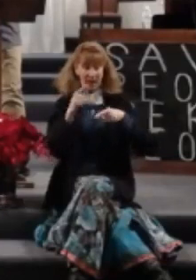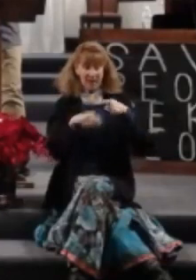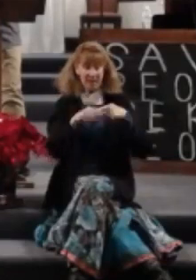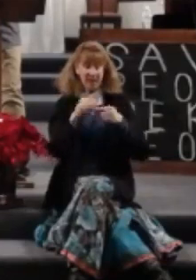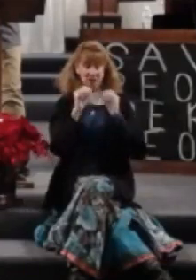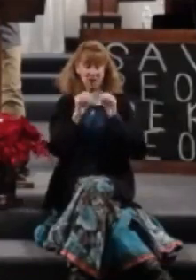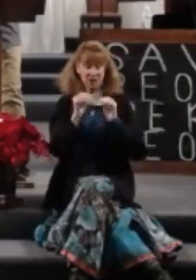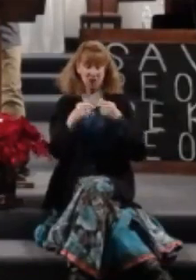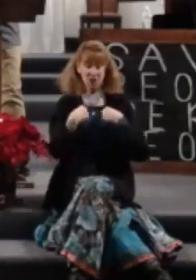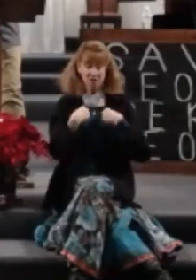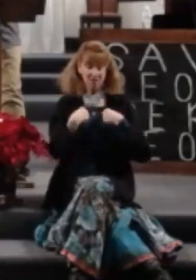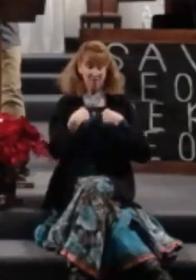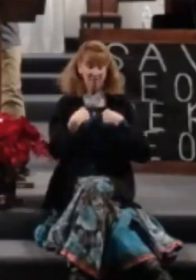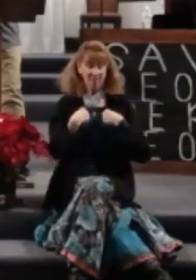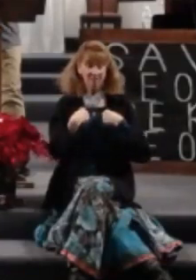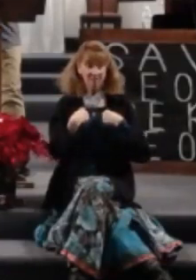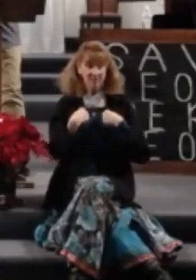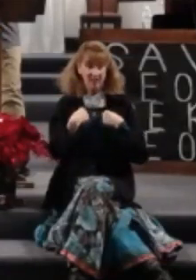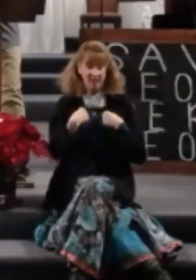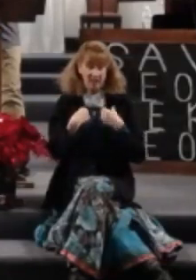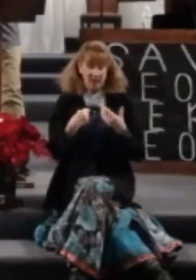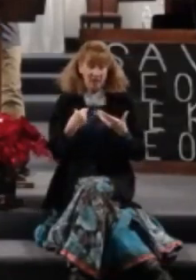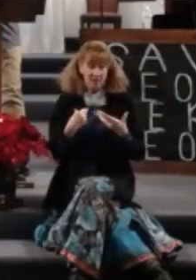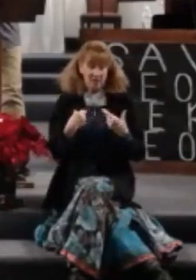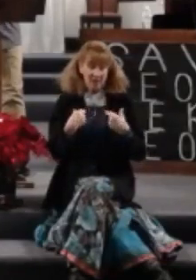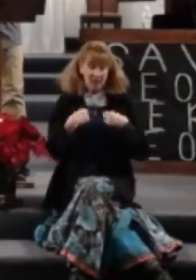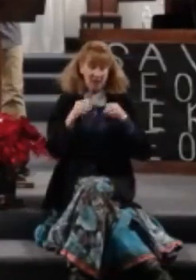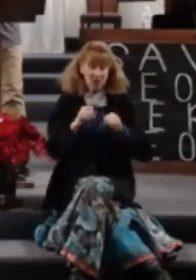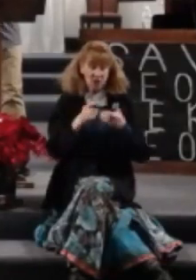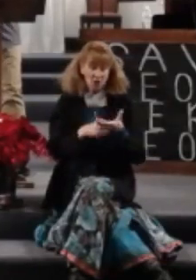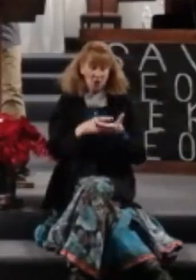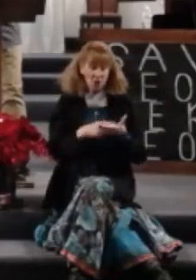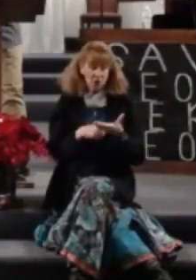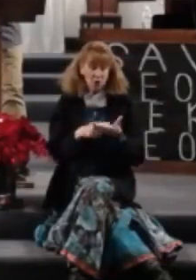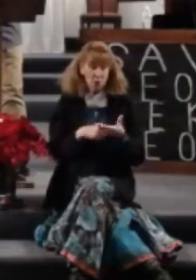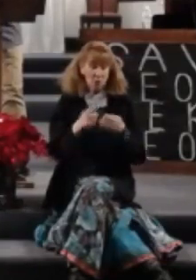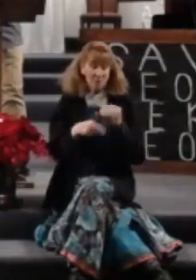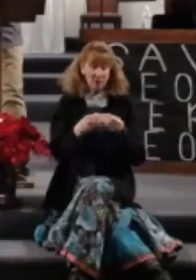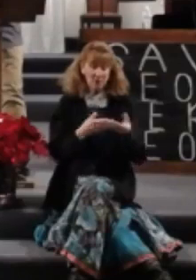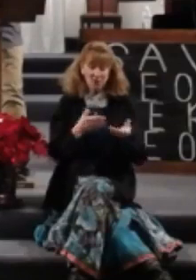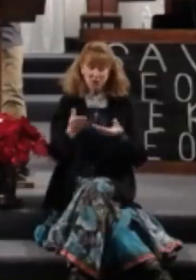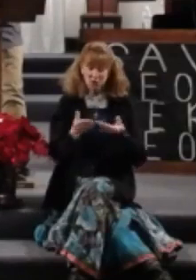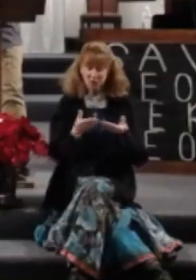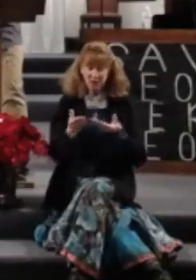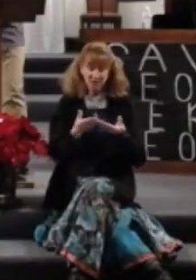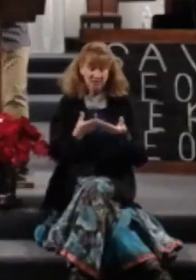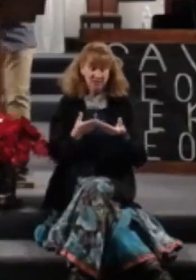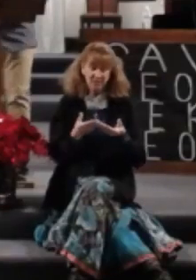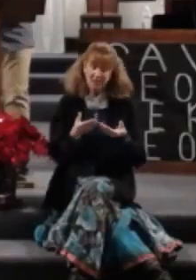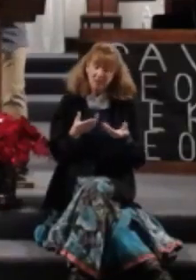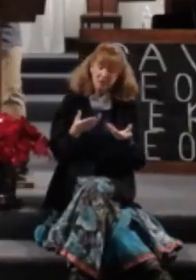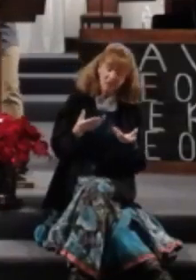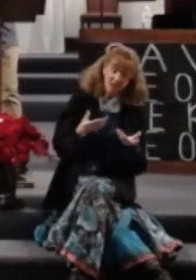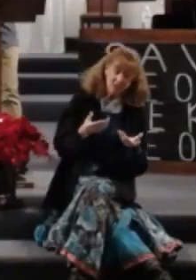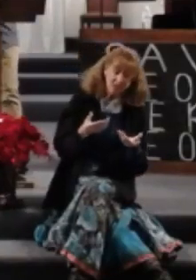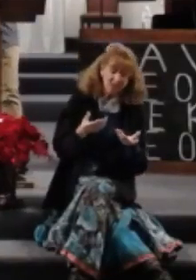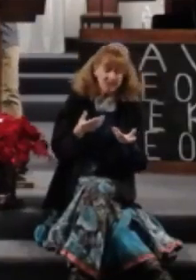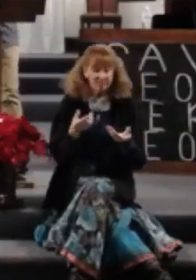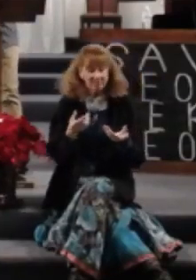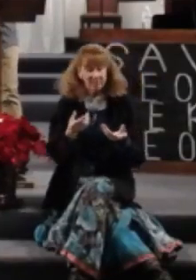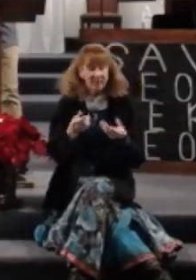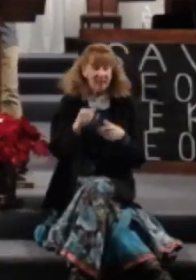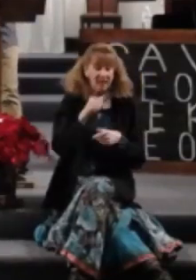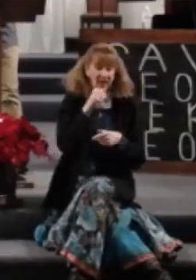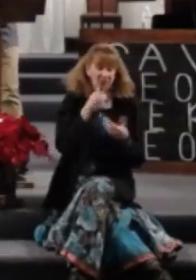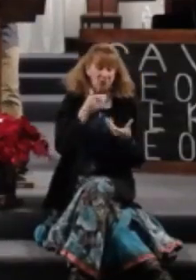have the gift of teaching, then I could argue the same thing about serving, the gift of serving, you know, so I don't